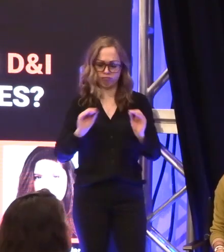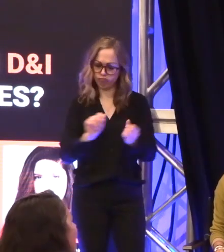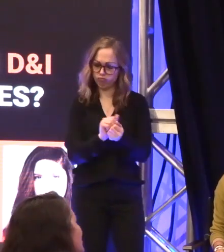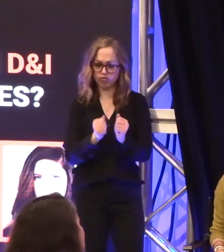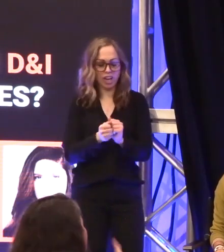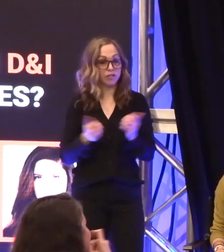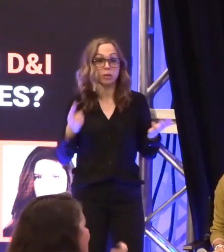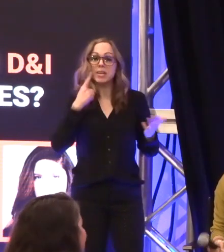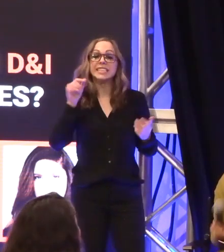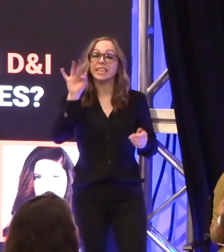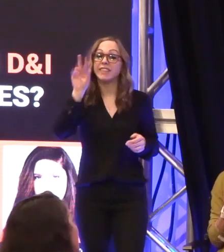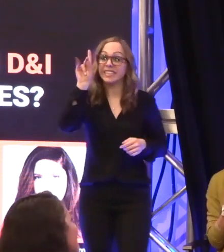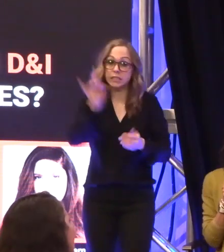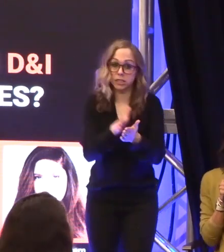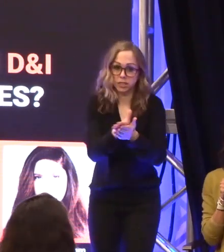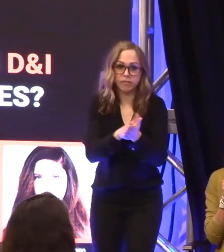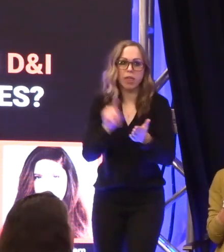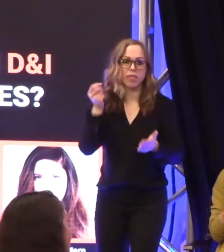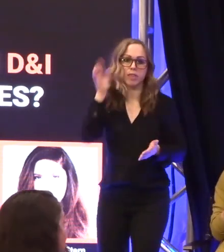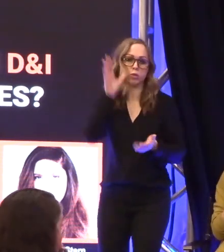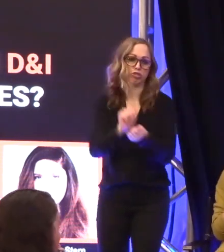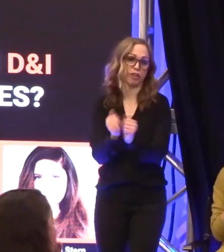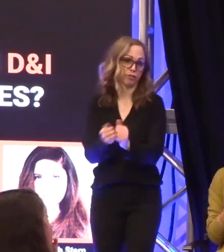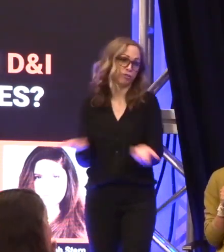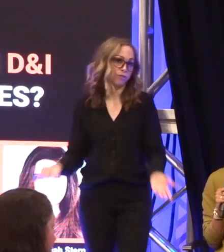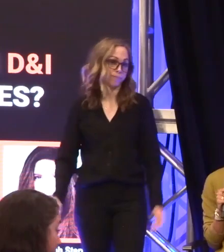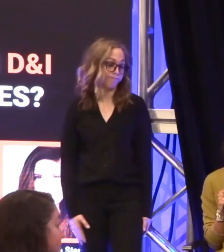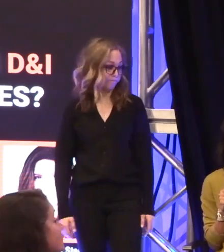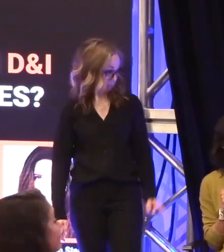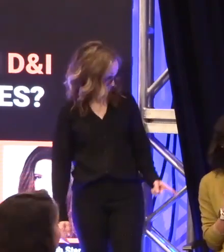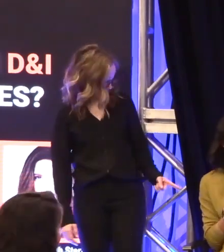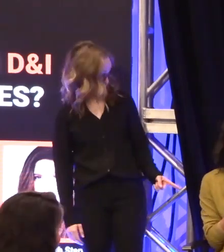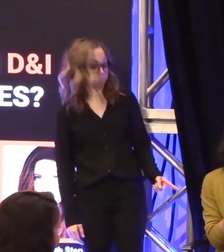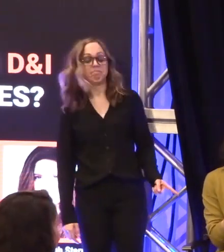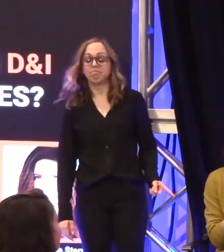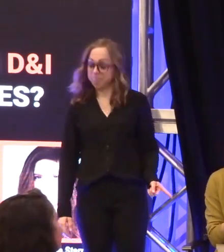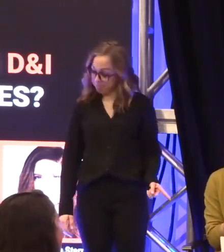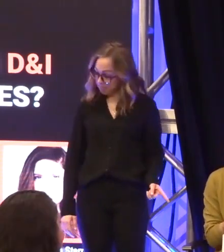shown the door. That was a word, thank you.